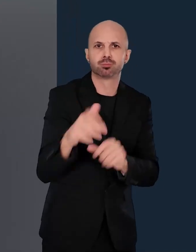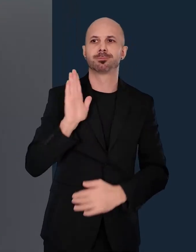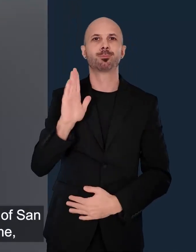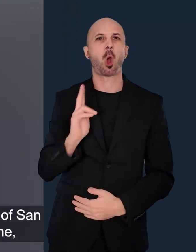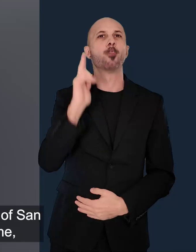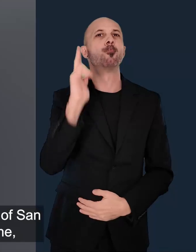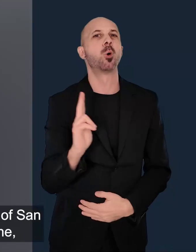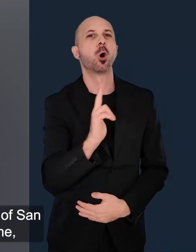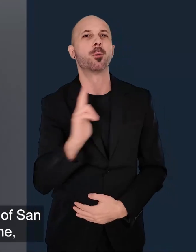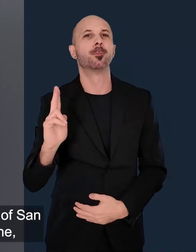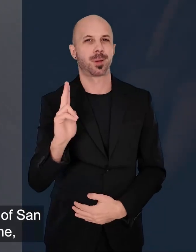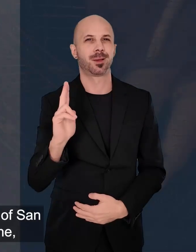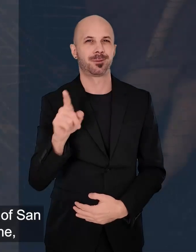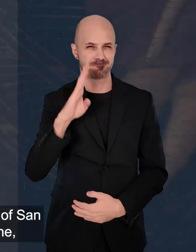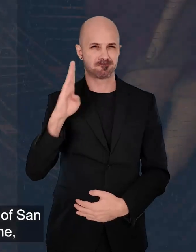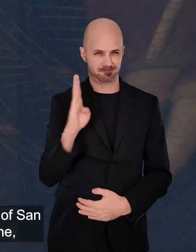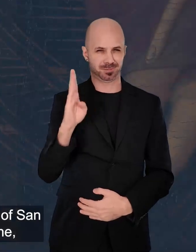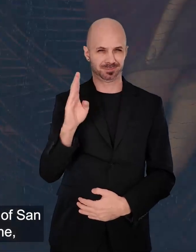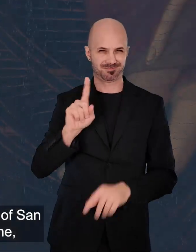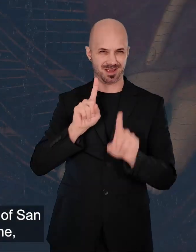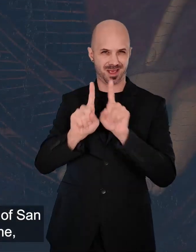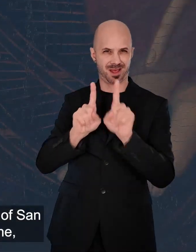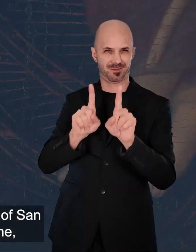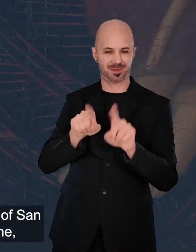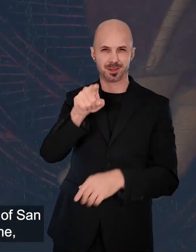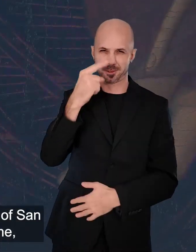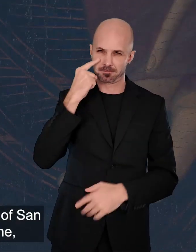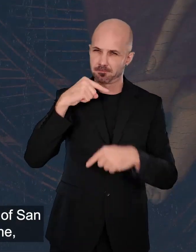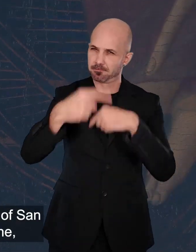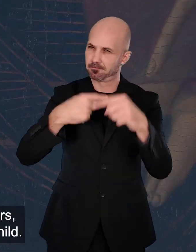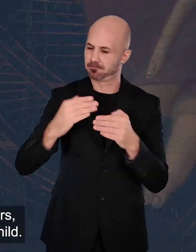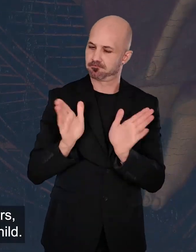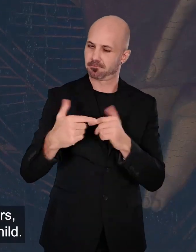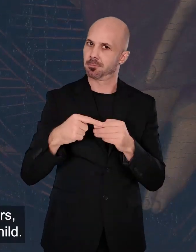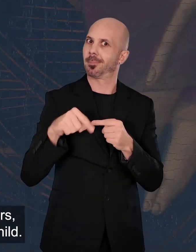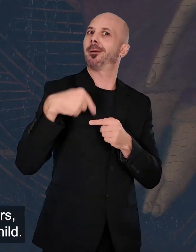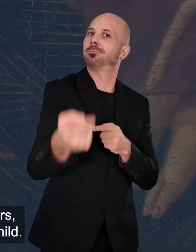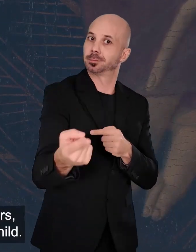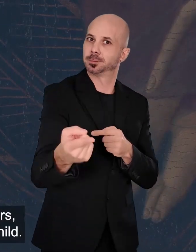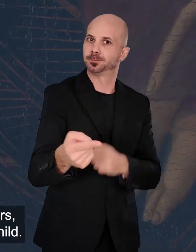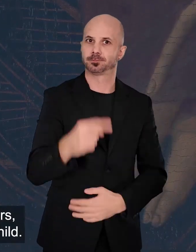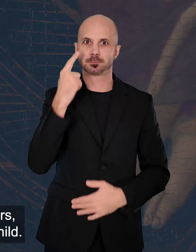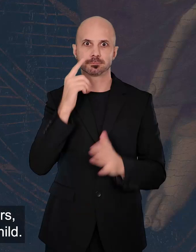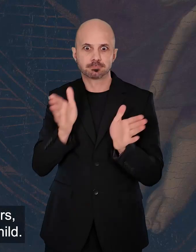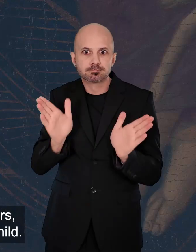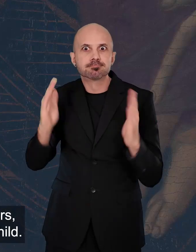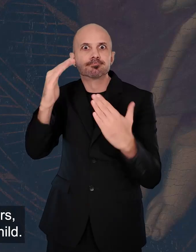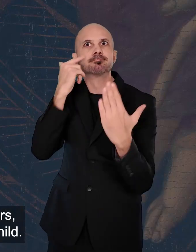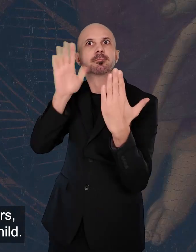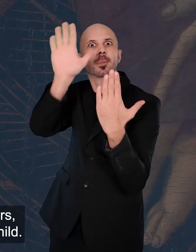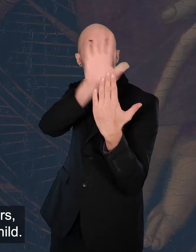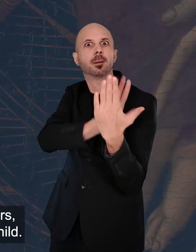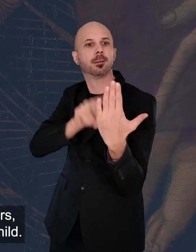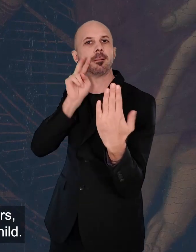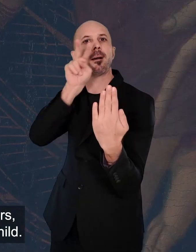surviving panel of the work painted for the Basilica of San Domenico was the central one, more important than the others, depicting